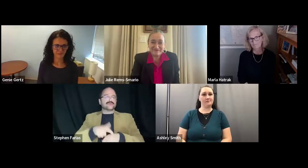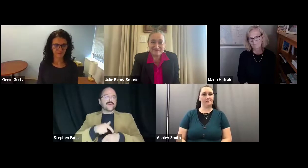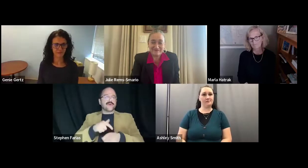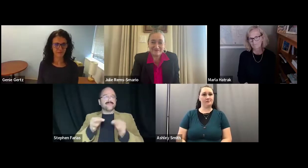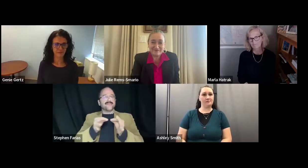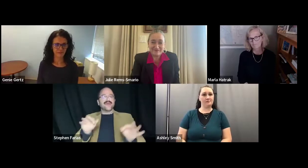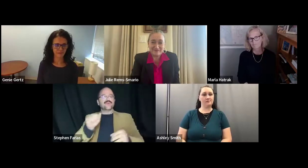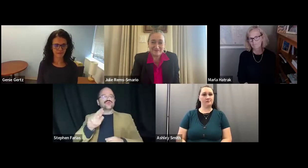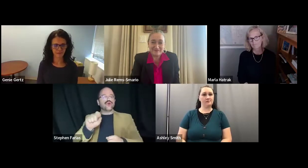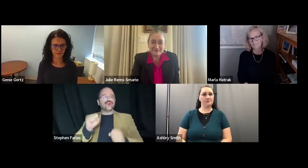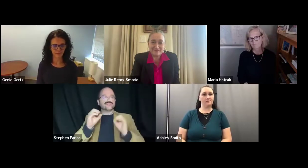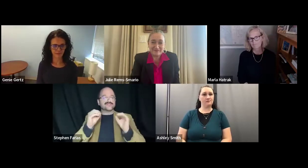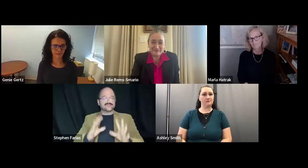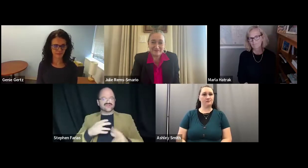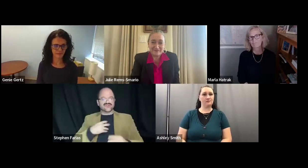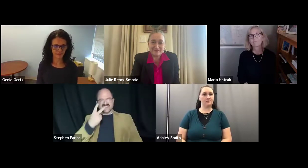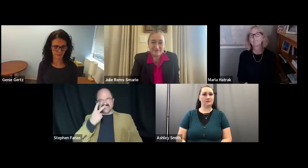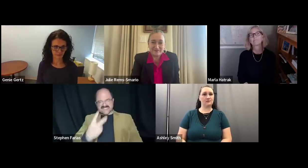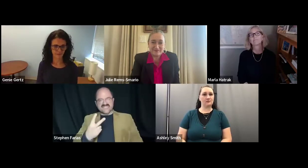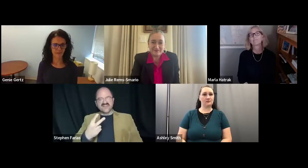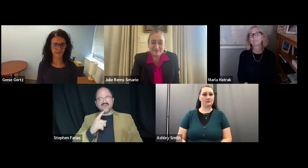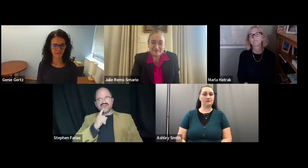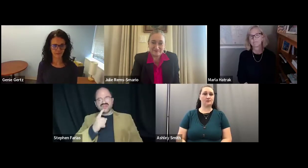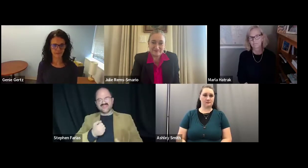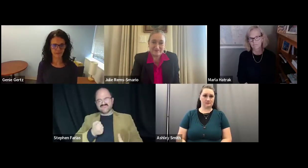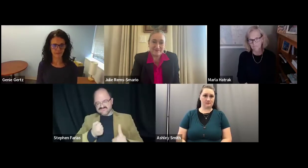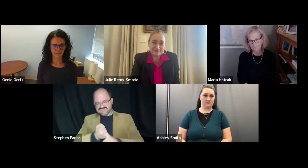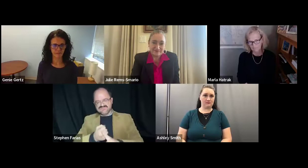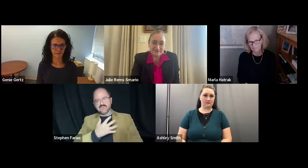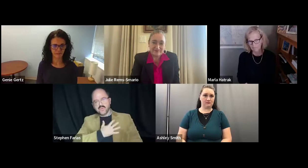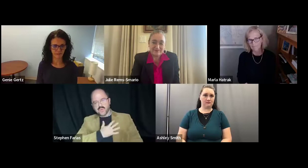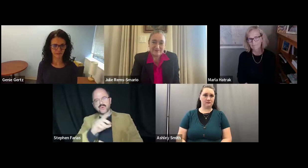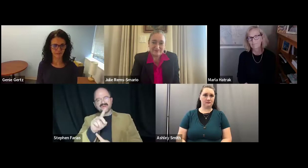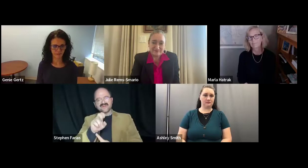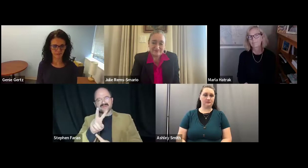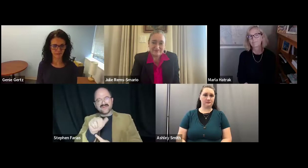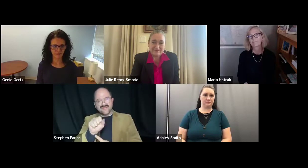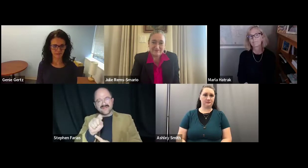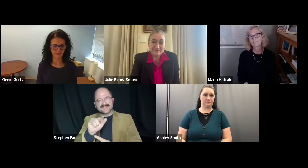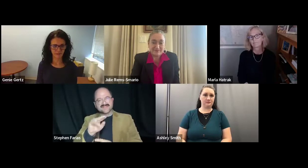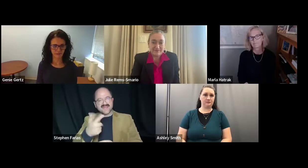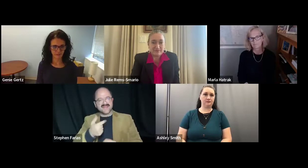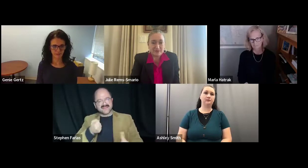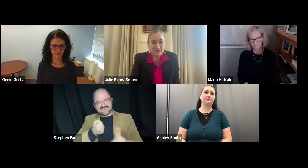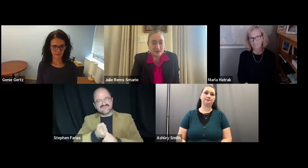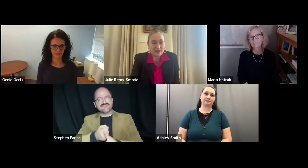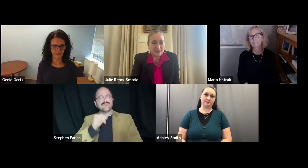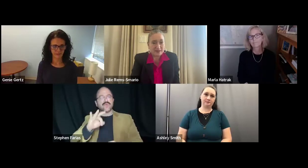signed language. For a long time, I was a language arts teacher, and in that role, I saw